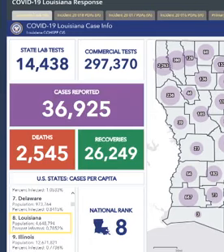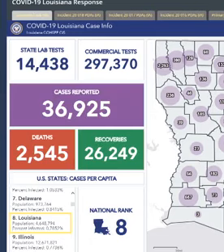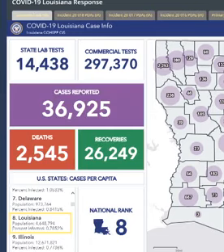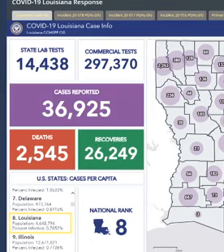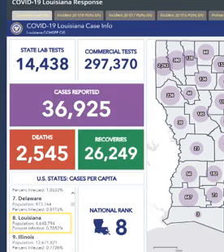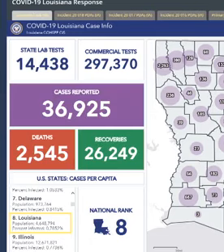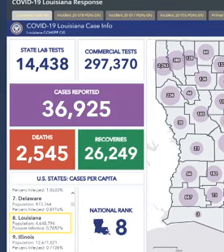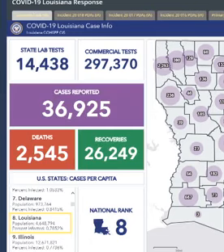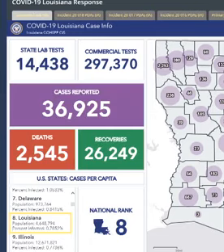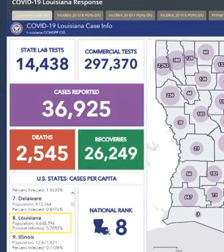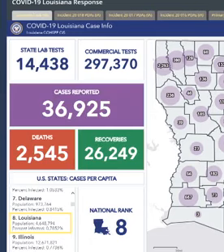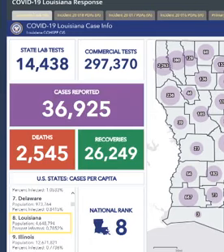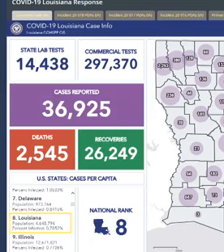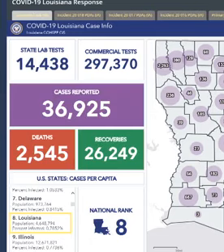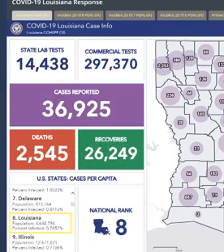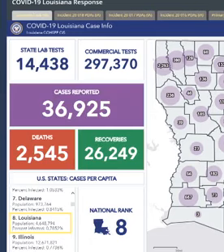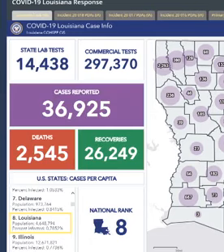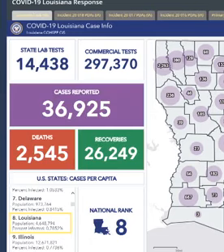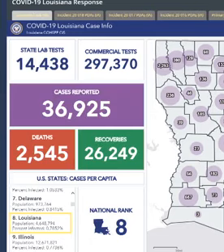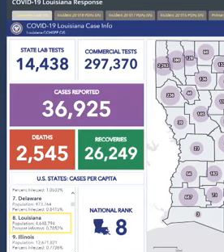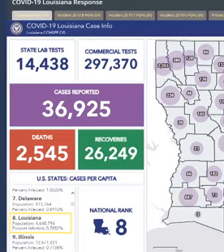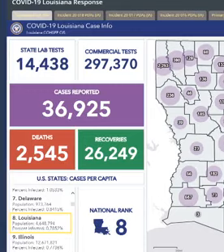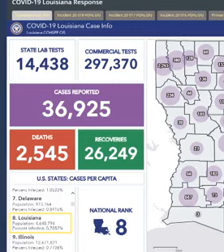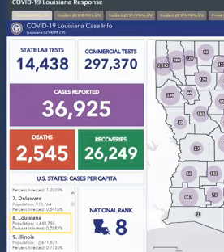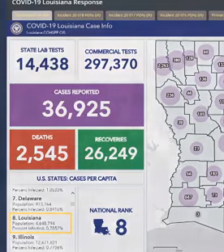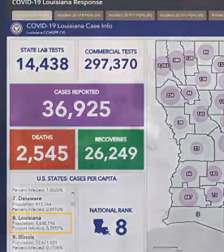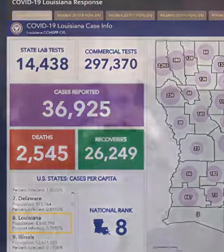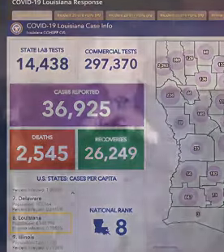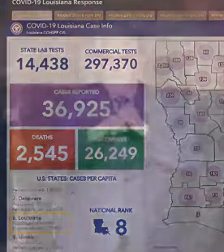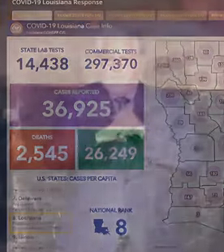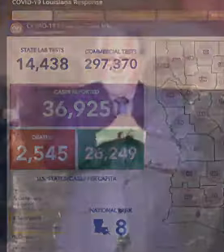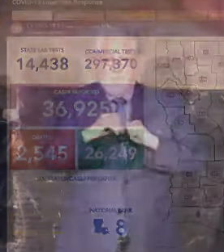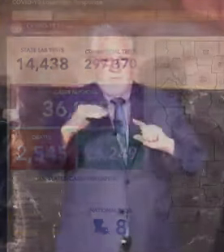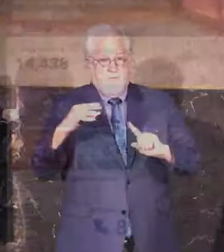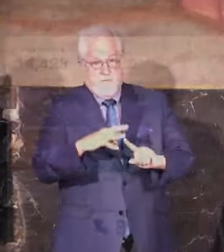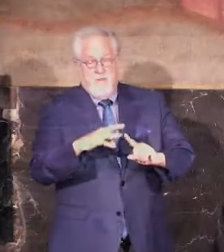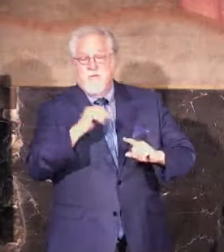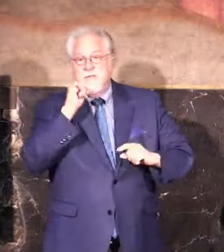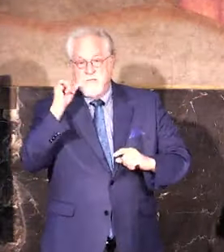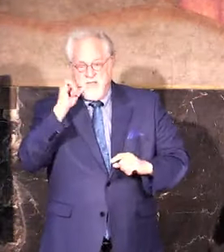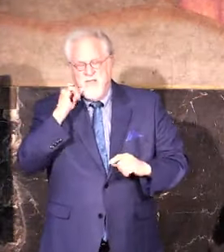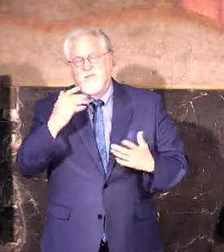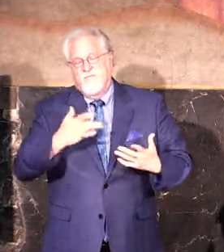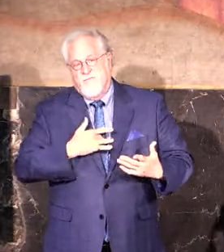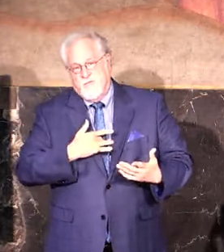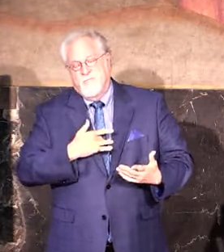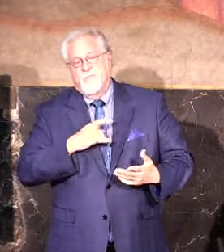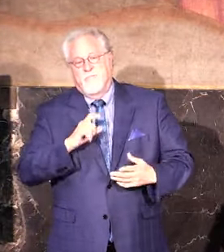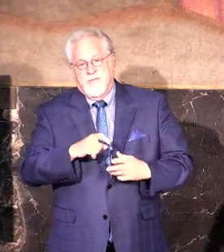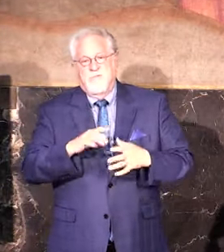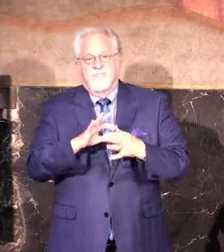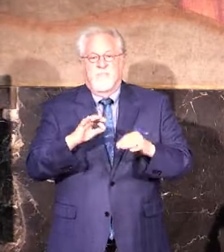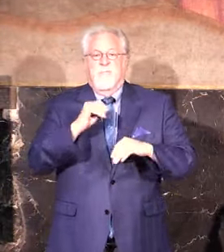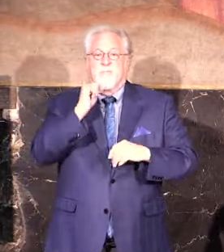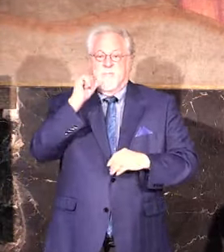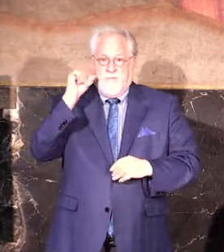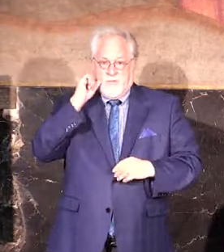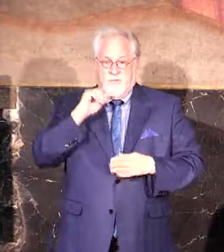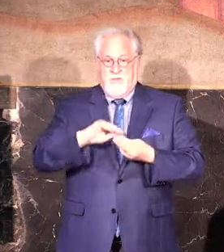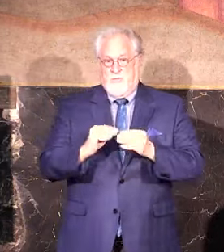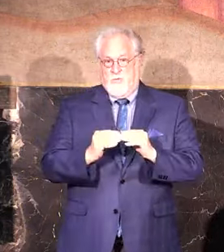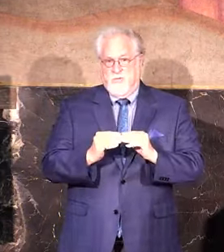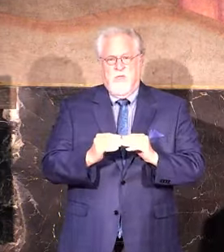And because we didn't have a press conference yesterday, I feel compelled to get into yesterday's numbers just a little bit, because